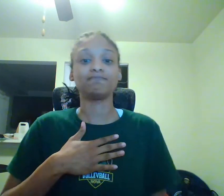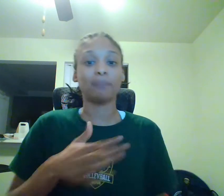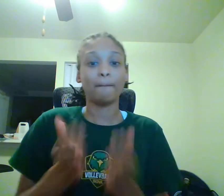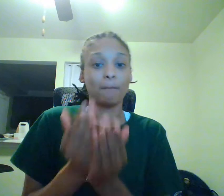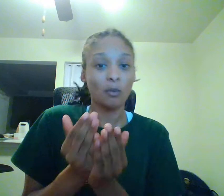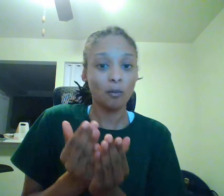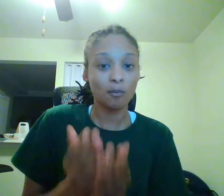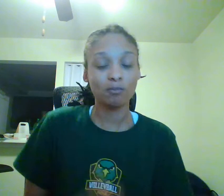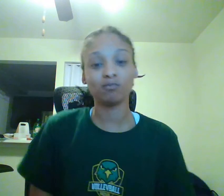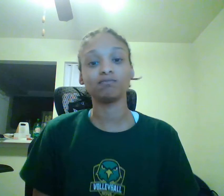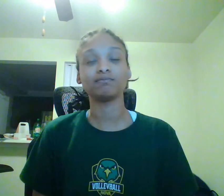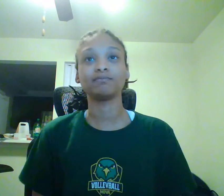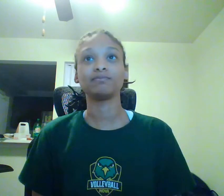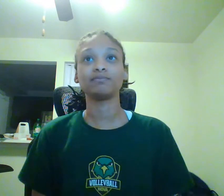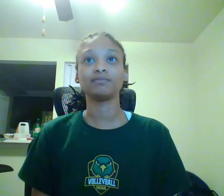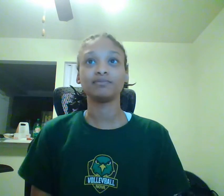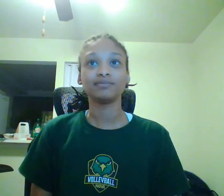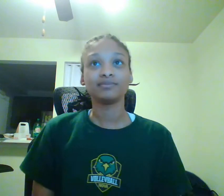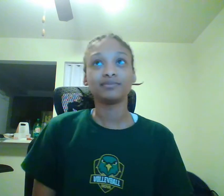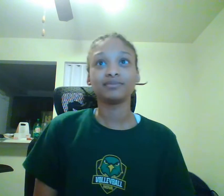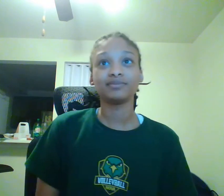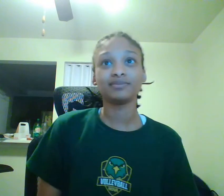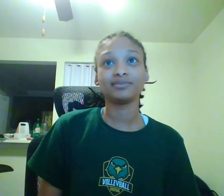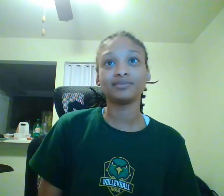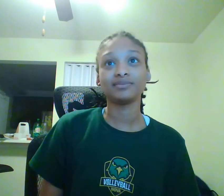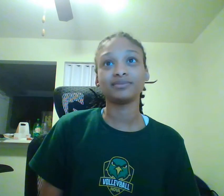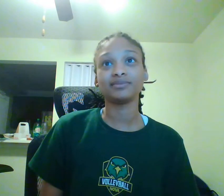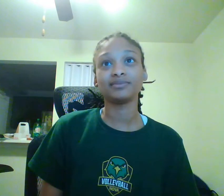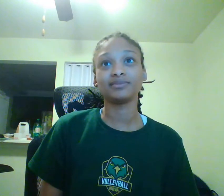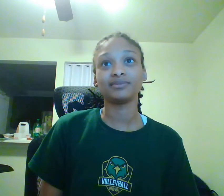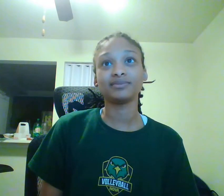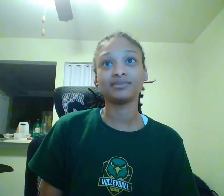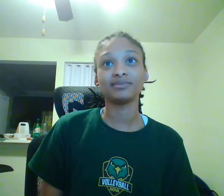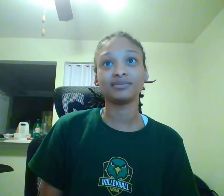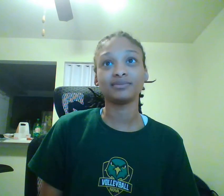Of course, if somebody else has a better boat and his skills are better, he's going to beat me there.